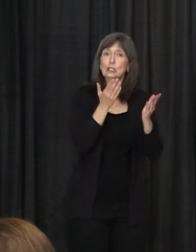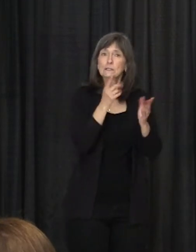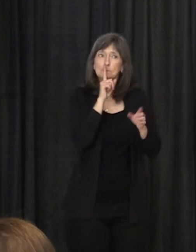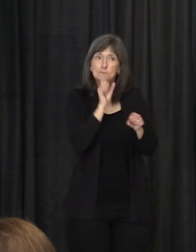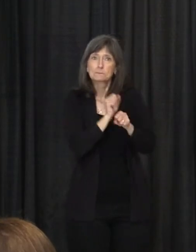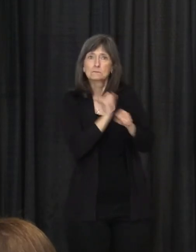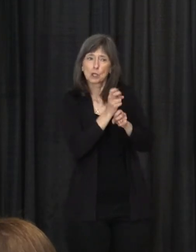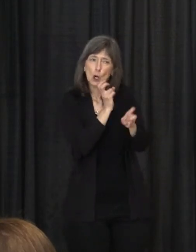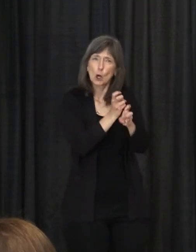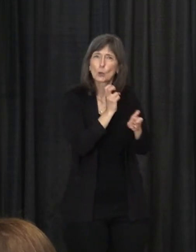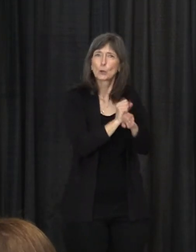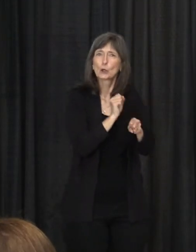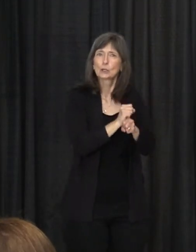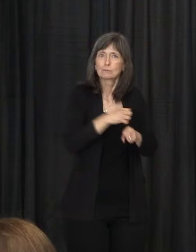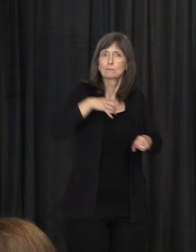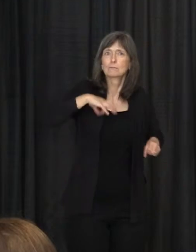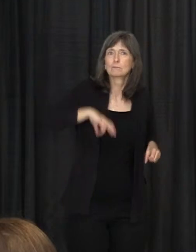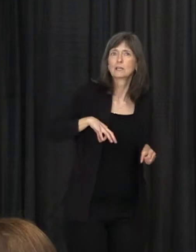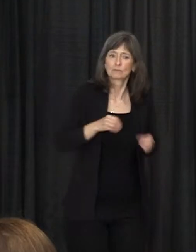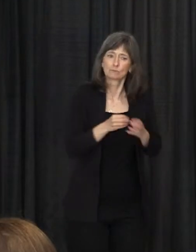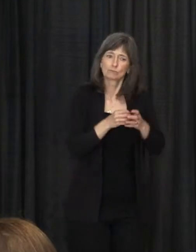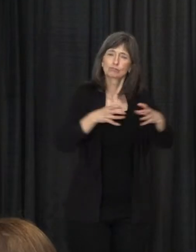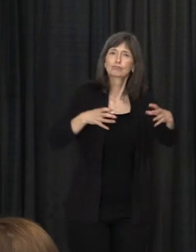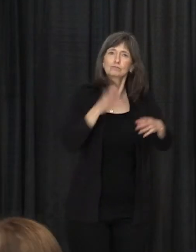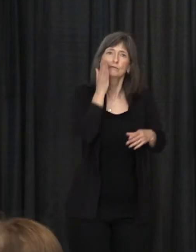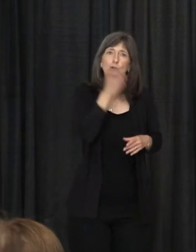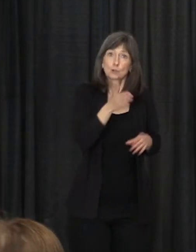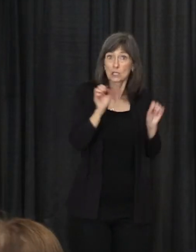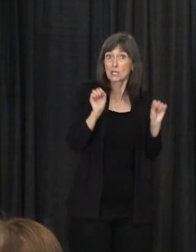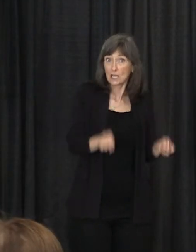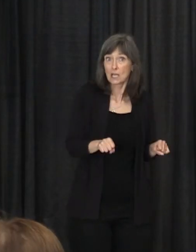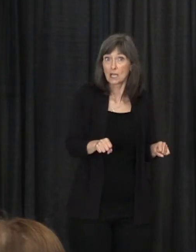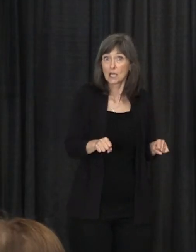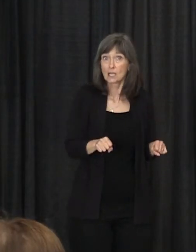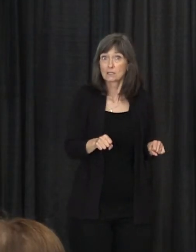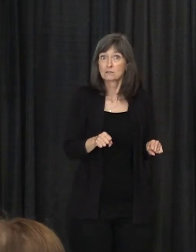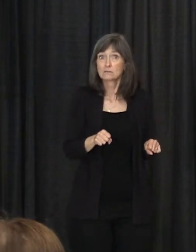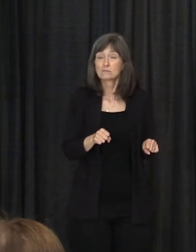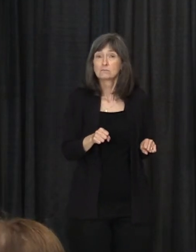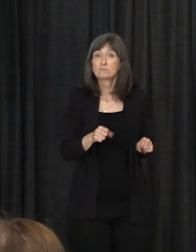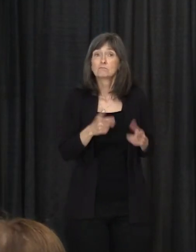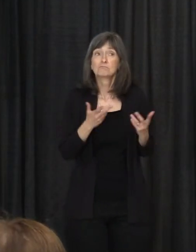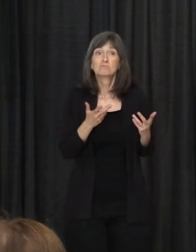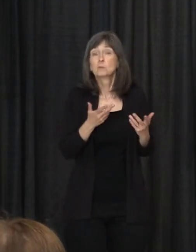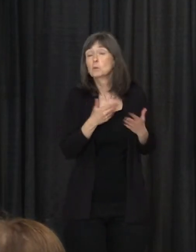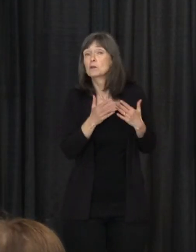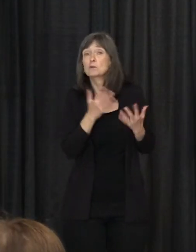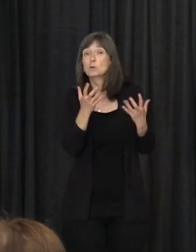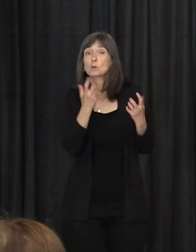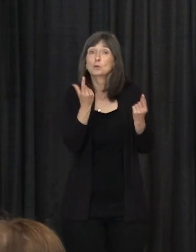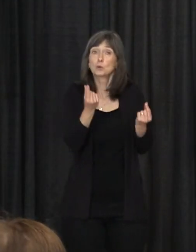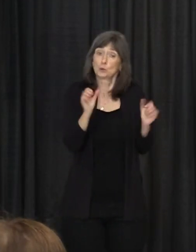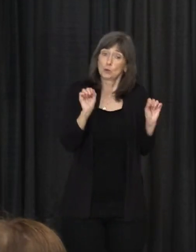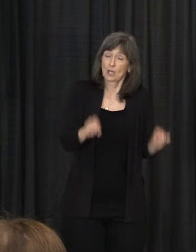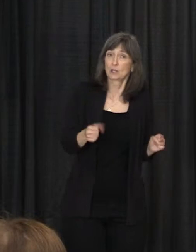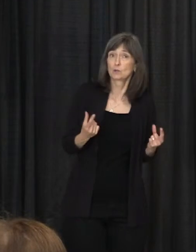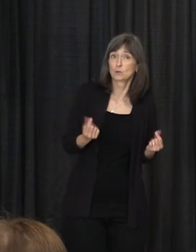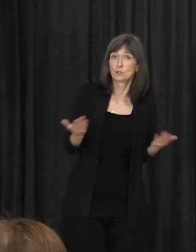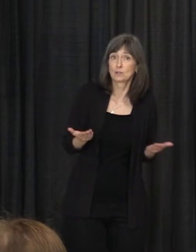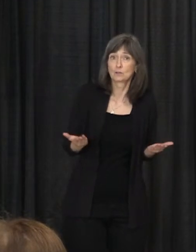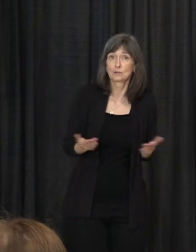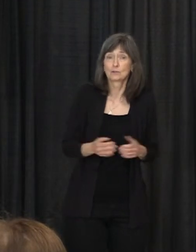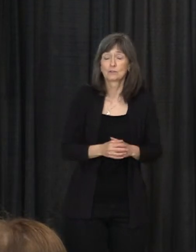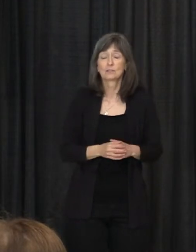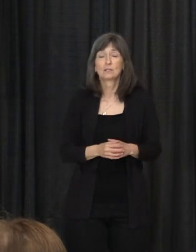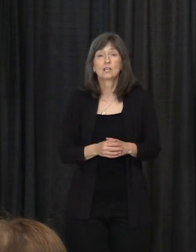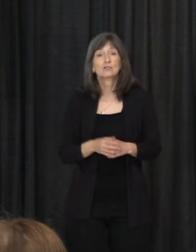and hard work can help you build your own future and take you as far as you want to go. And that's why I